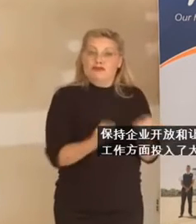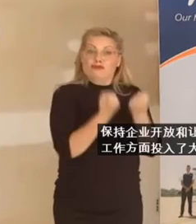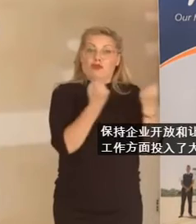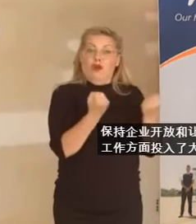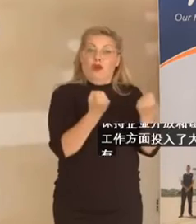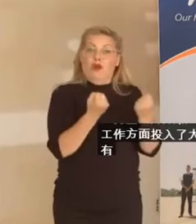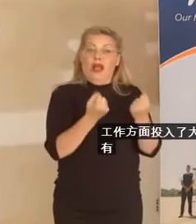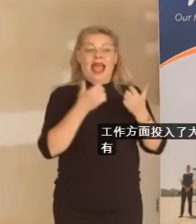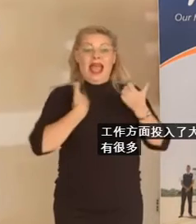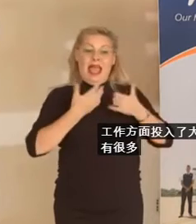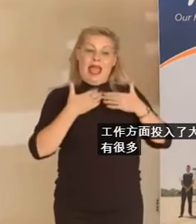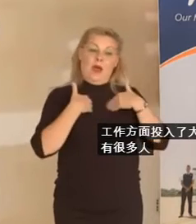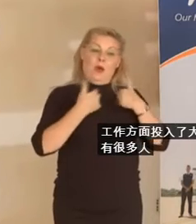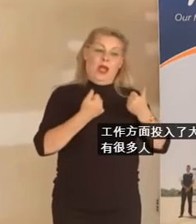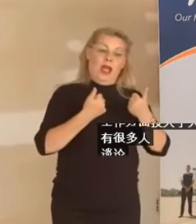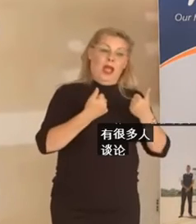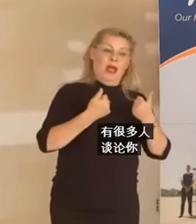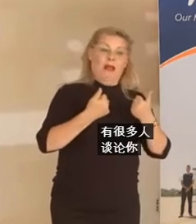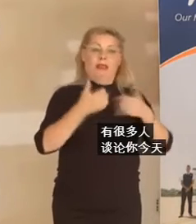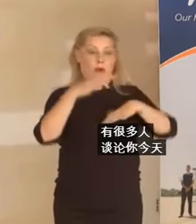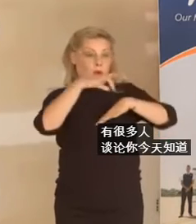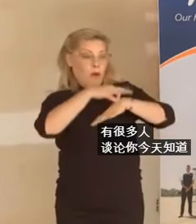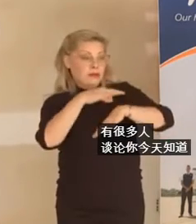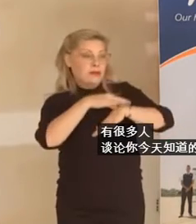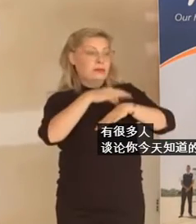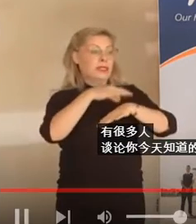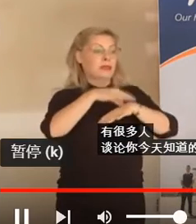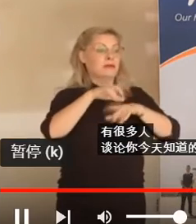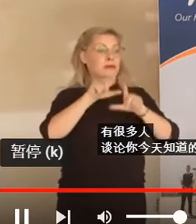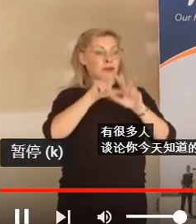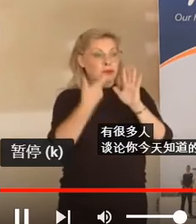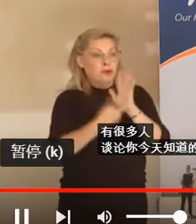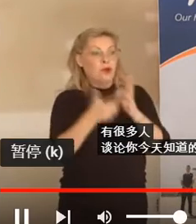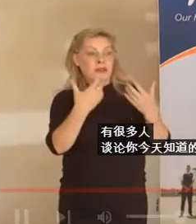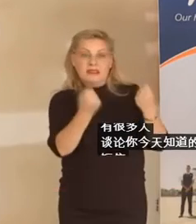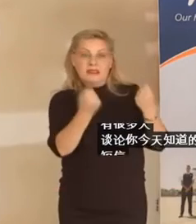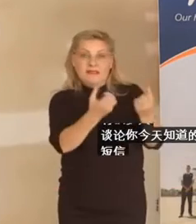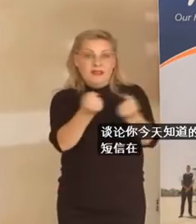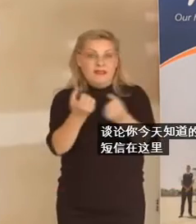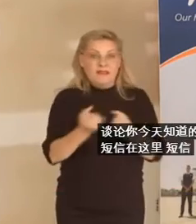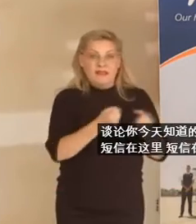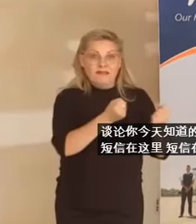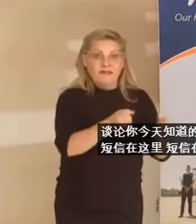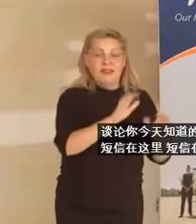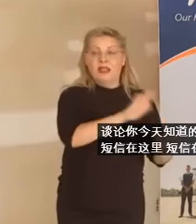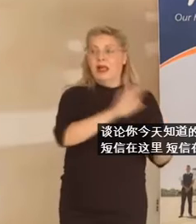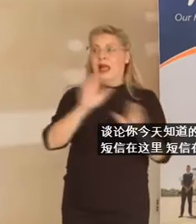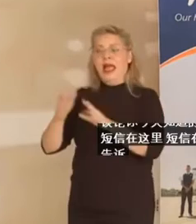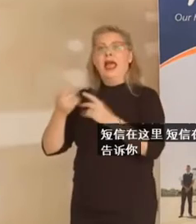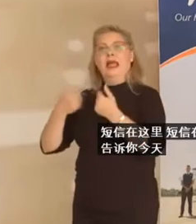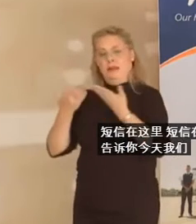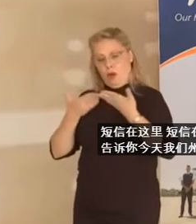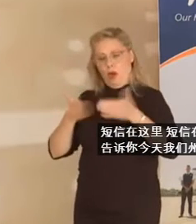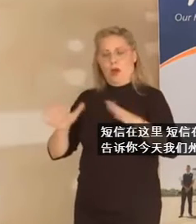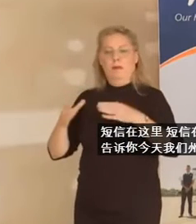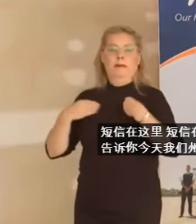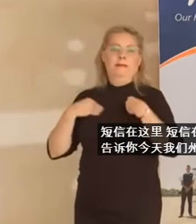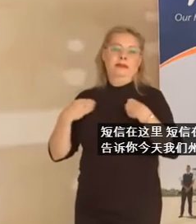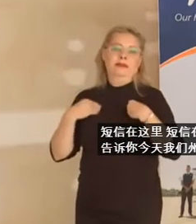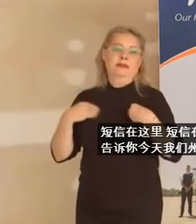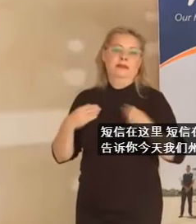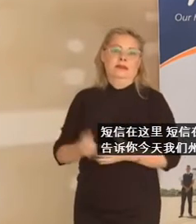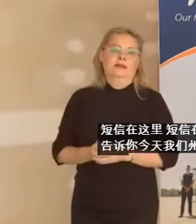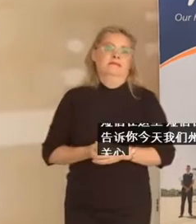work. And there's a lot of talk about a whole range of issues today, text messages here, text messages there. I'll tell you what mums and dads